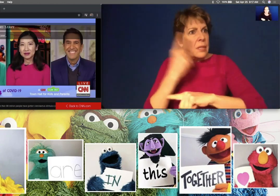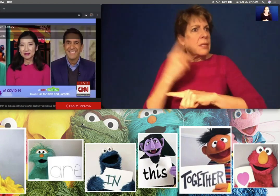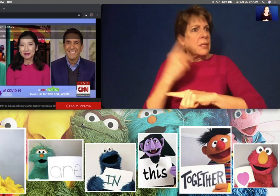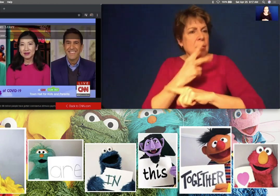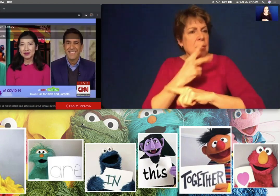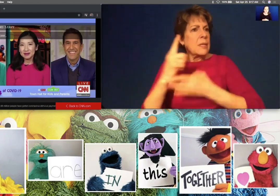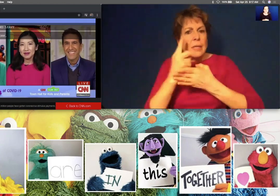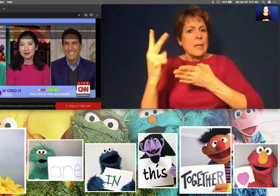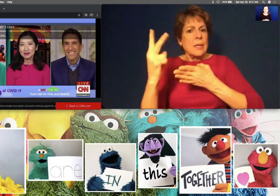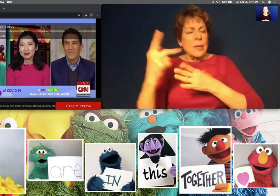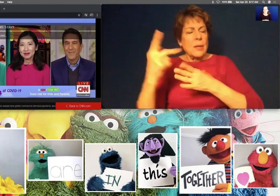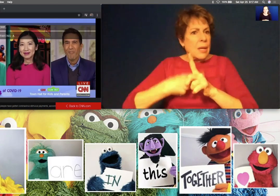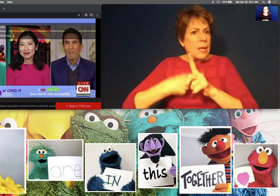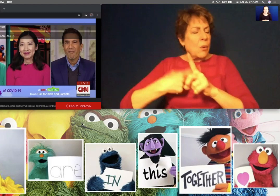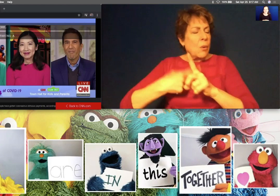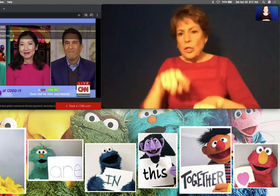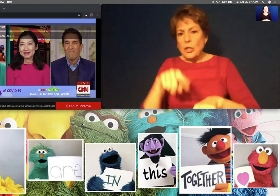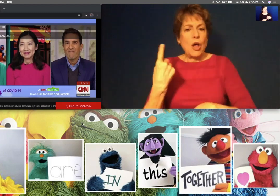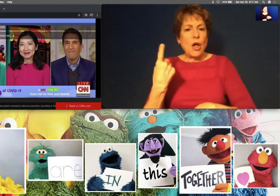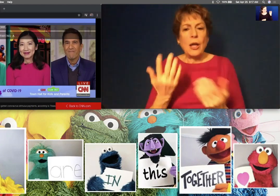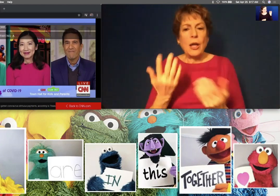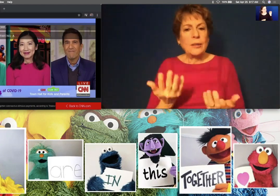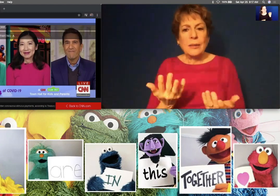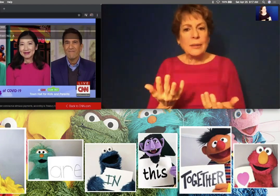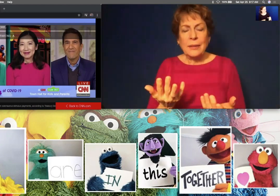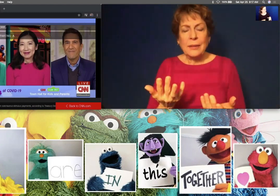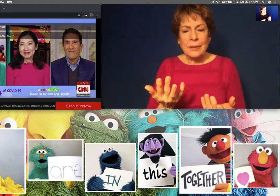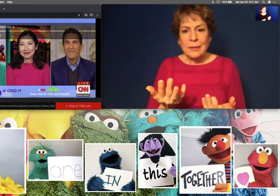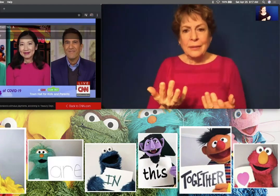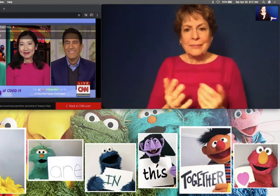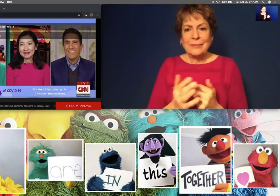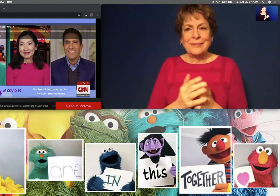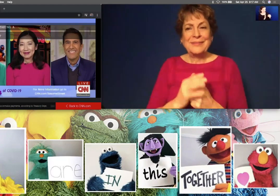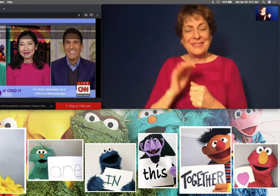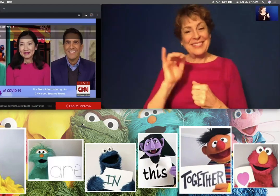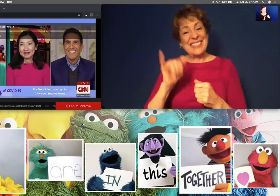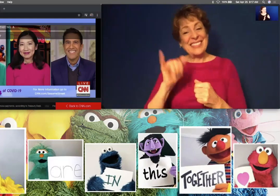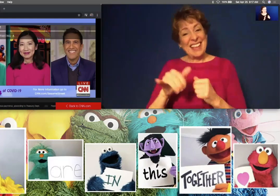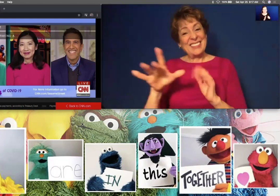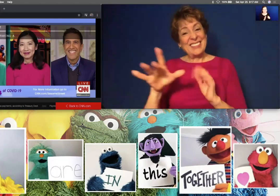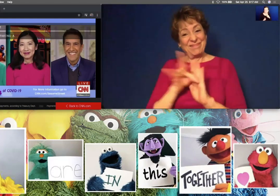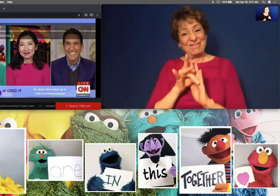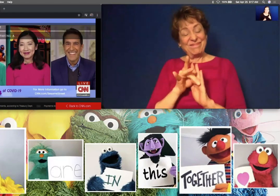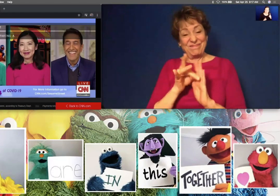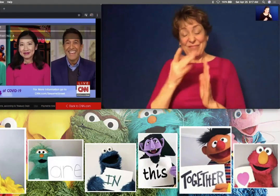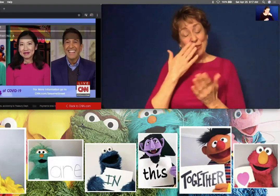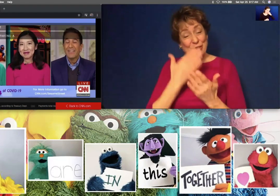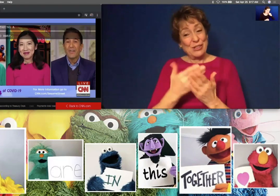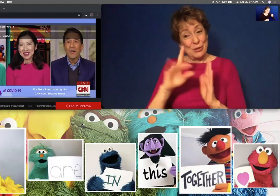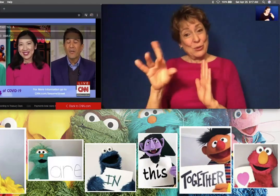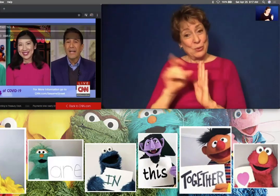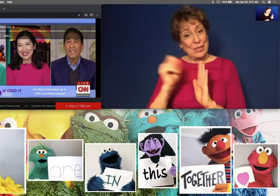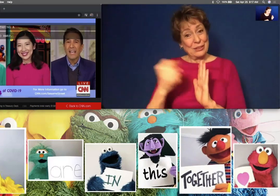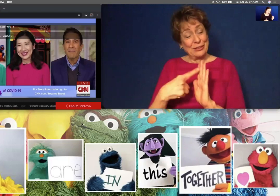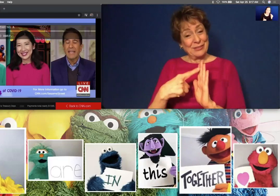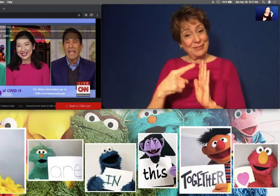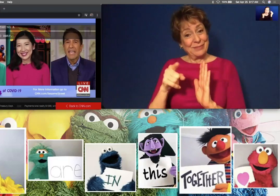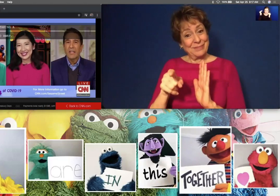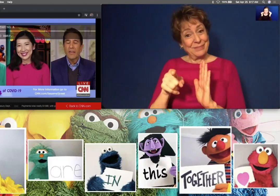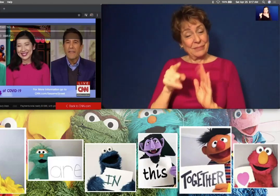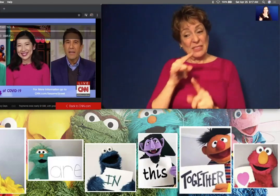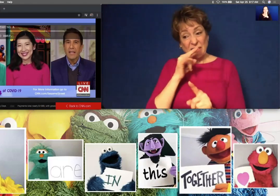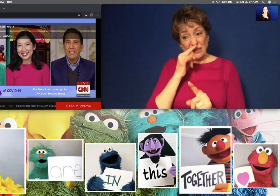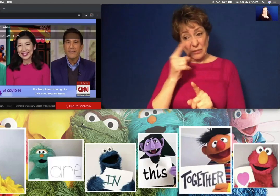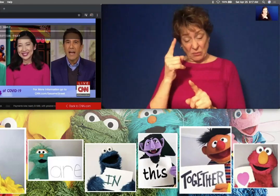away? Why is the virus taking a long time to go away? Another important question that adults have